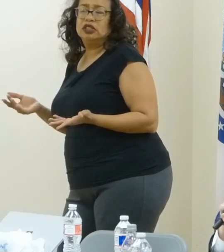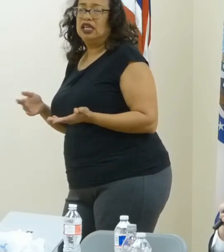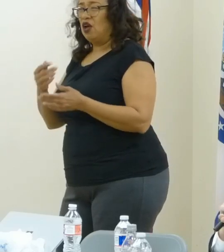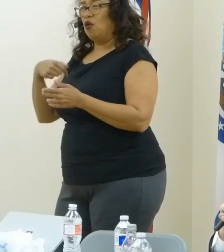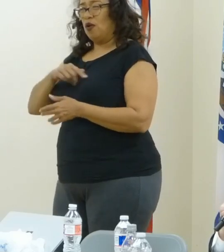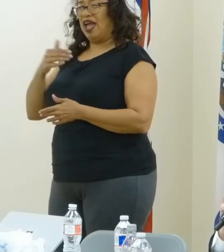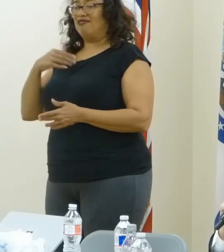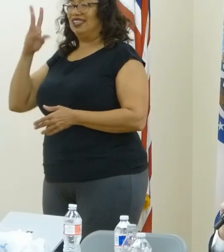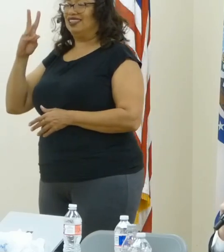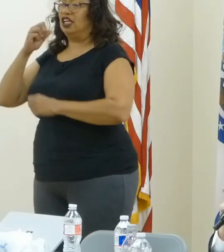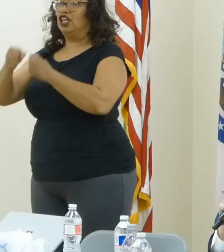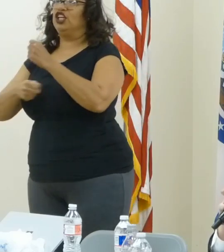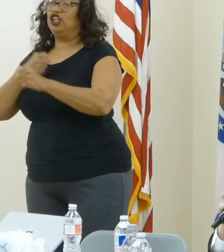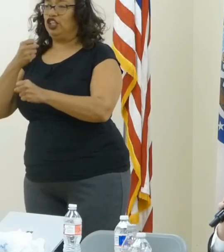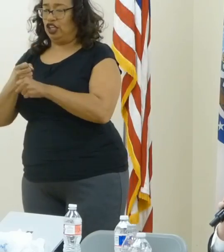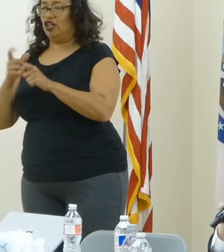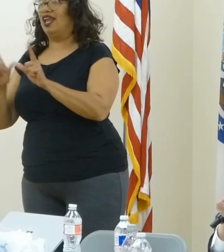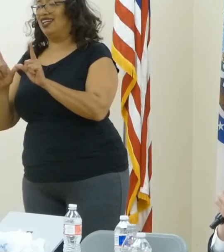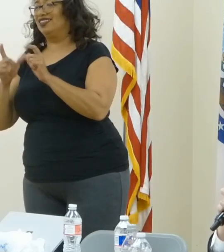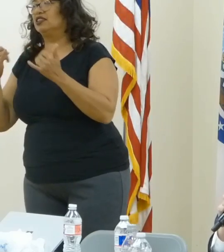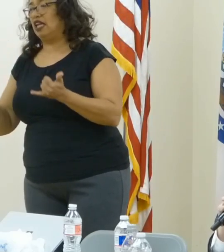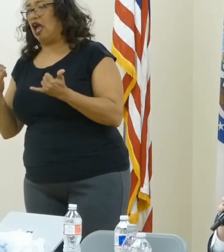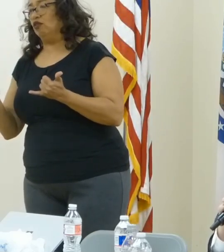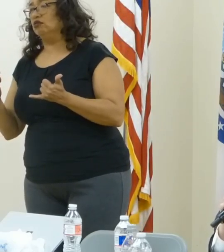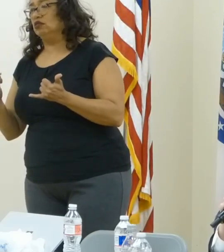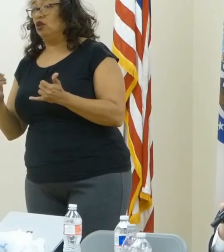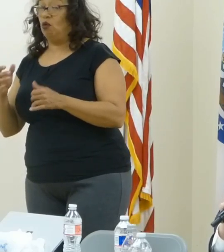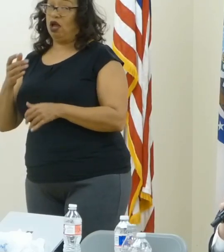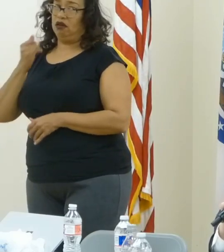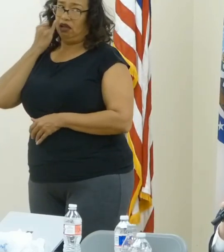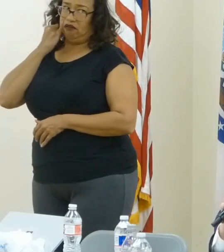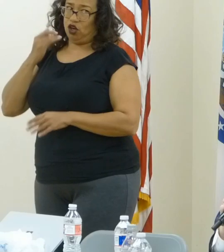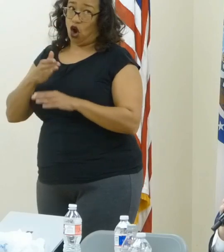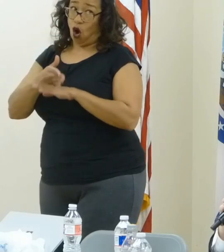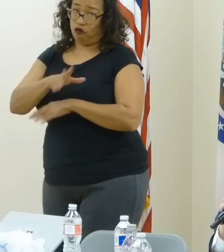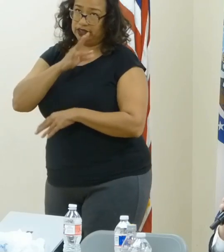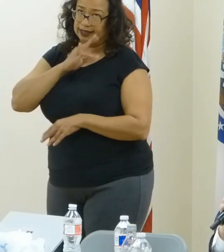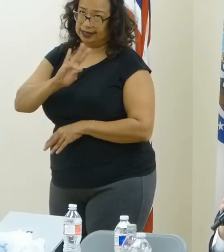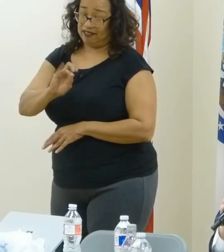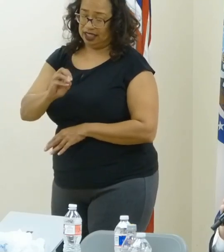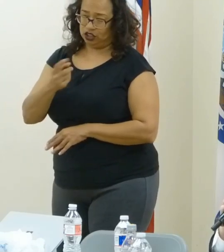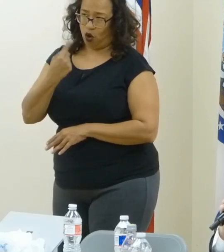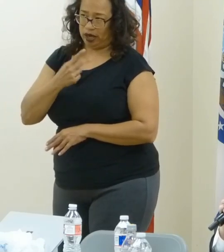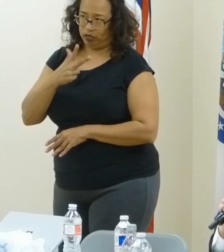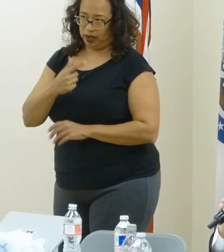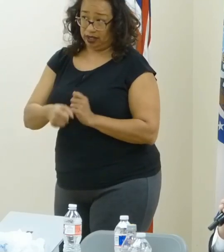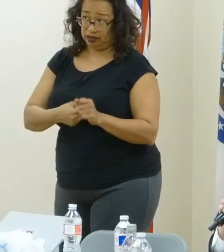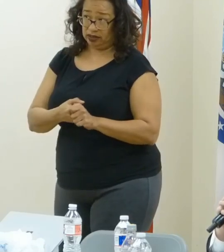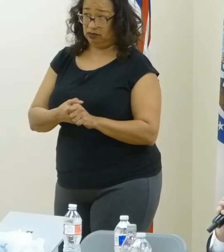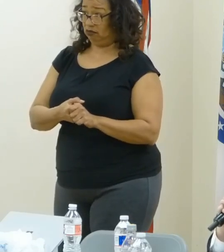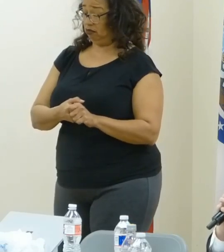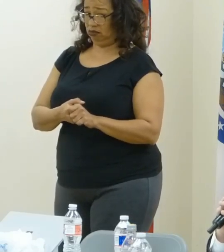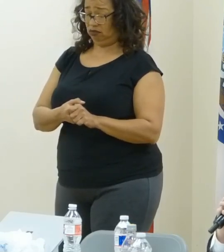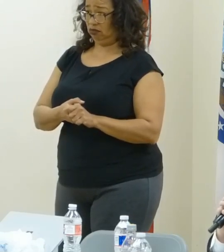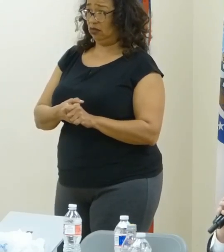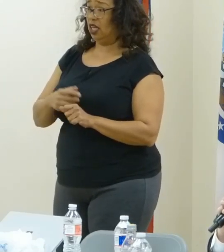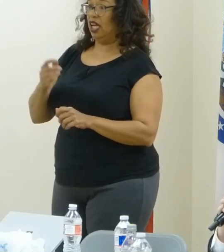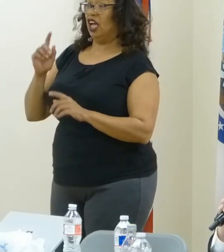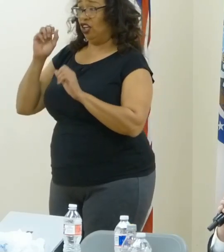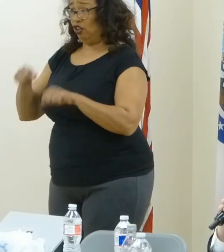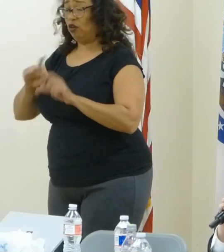6-year licenses unless you're over 70, and then it's a 3-year license. And the answer is you can go in and you can get a real